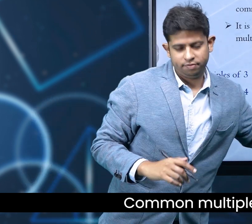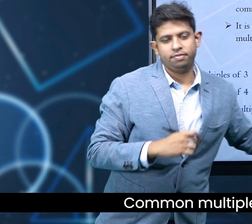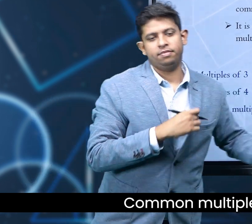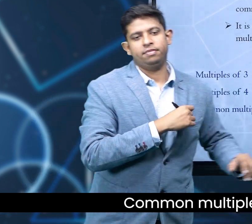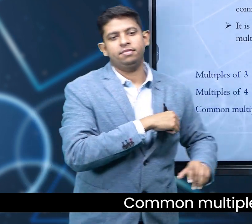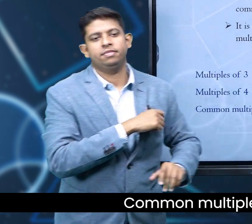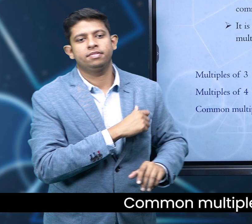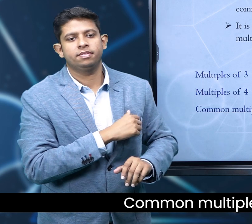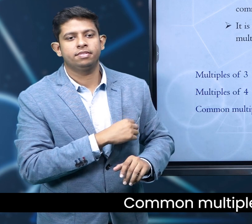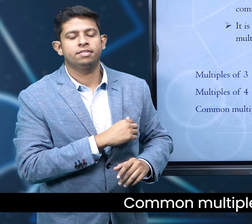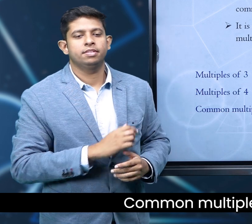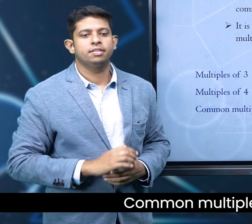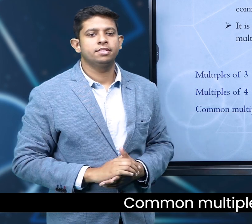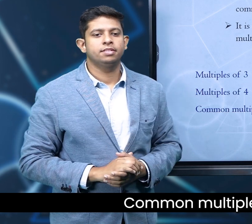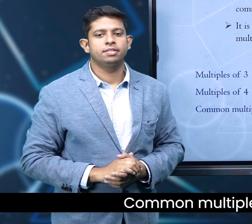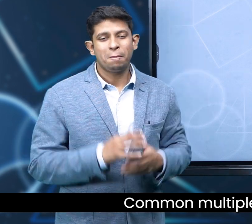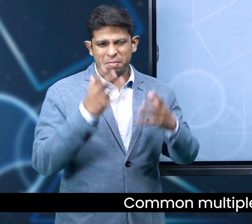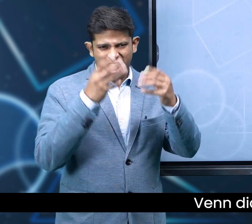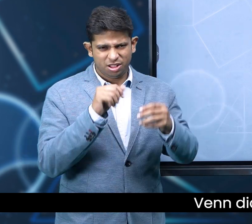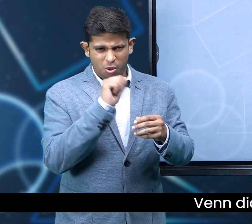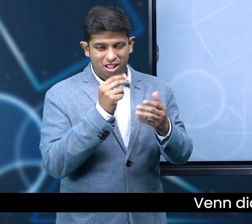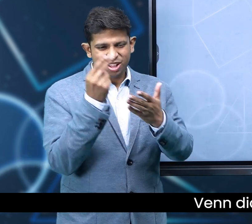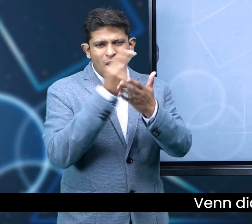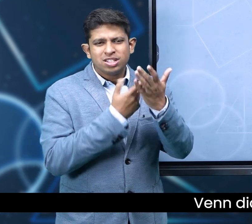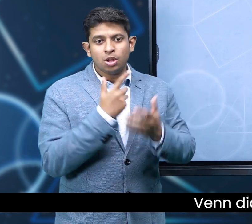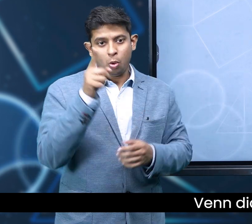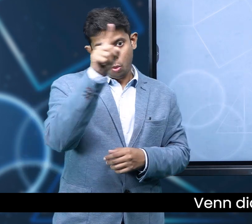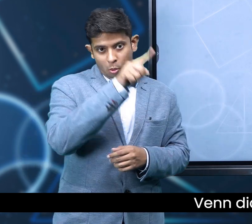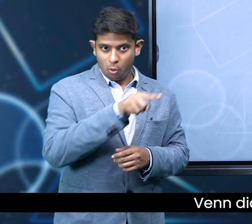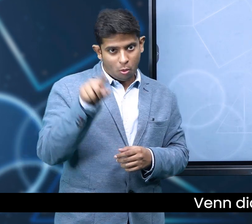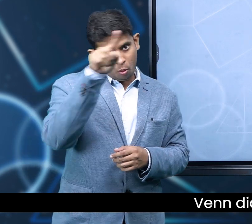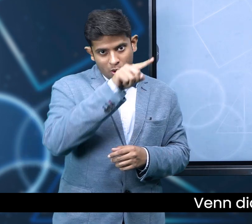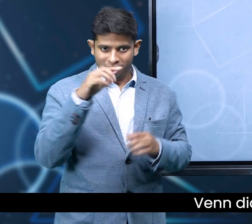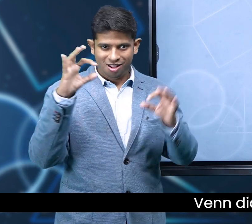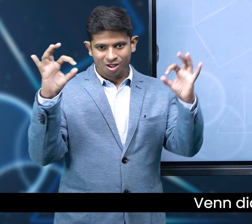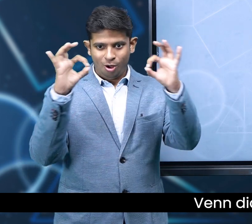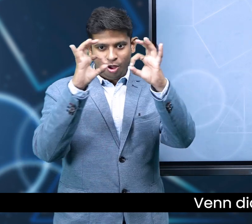And so on. Venn diagram method.